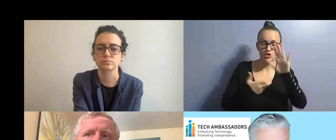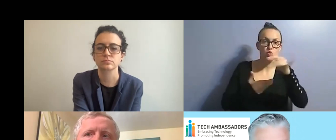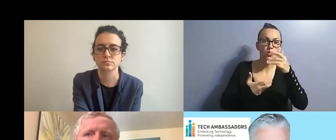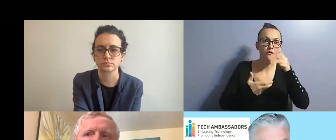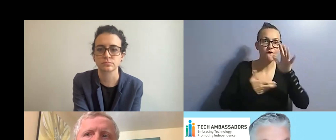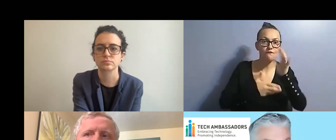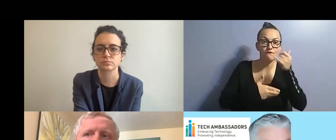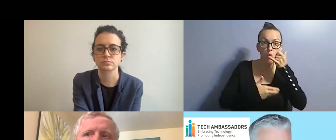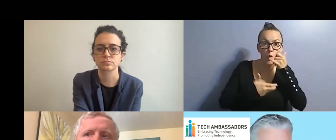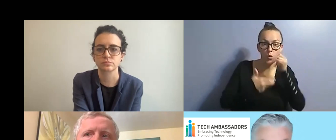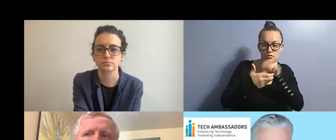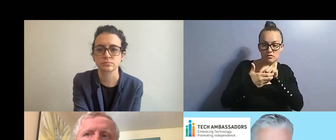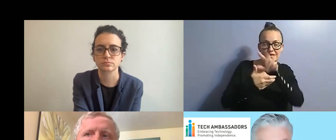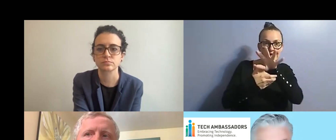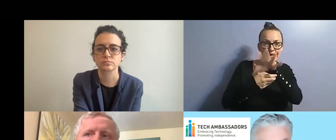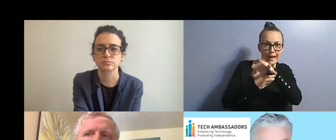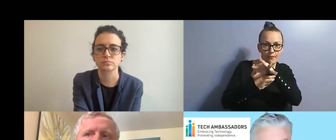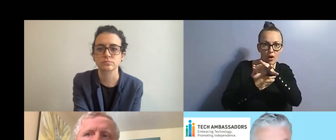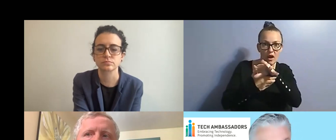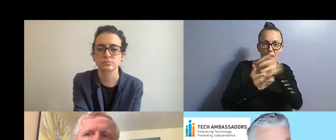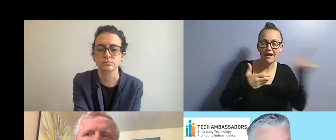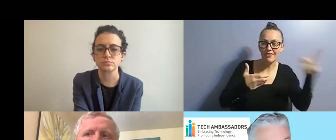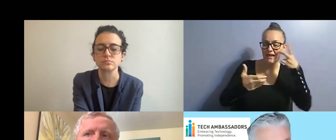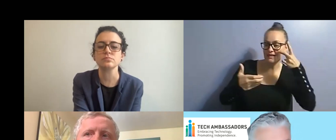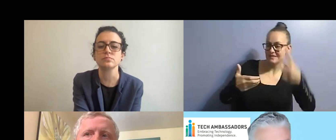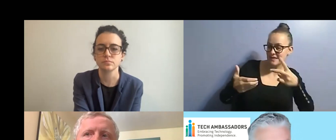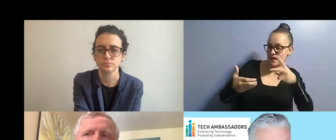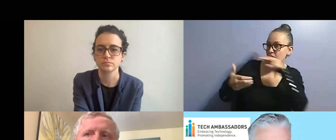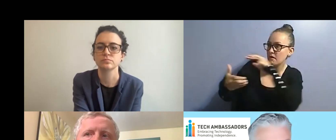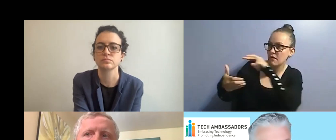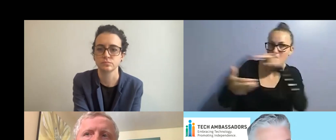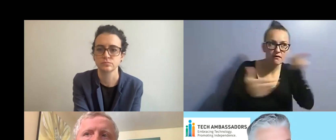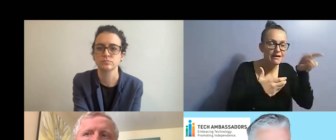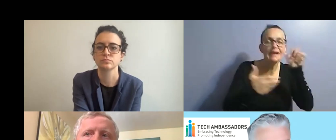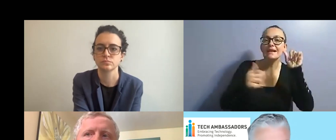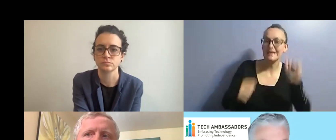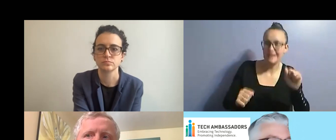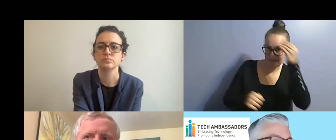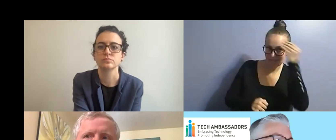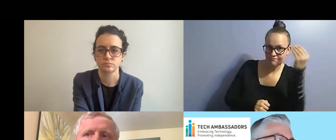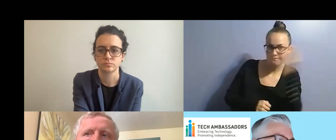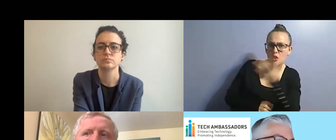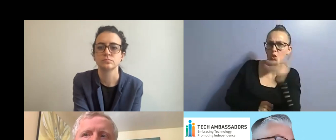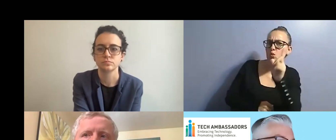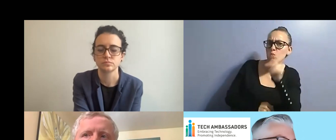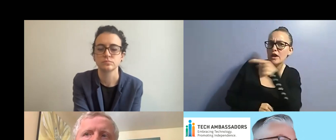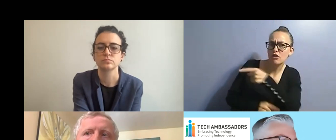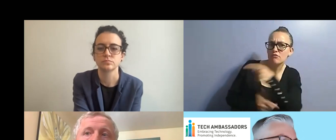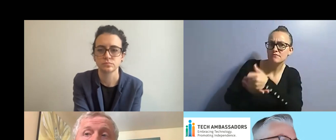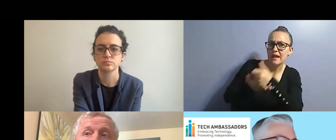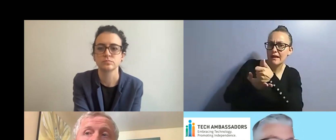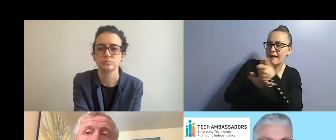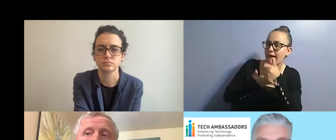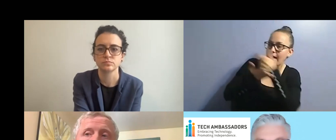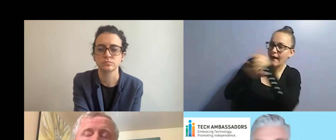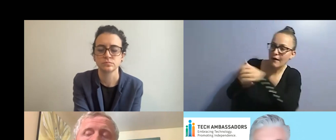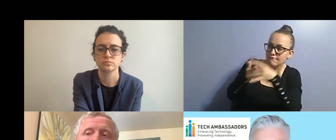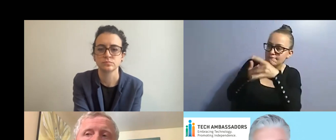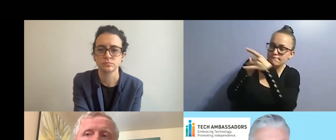phone, and they can visually tell you where you are and help guide you. So I thought that was pretty neat.